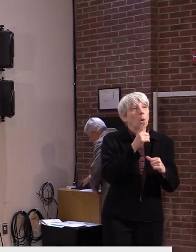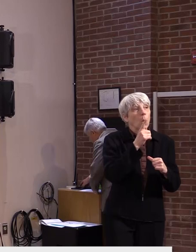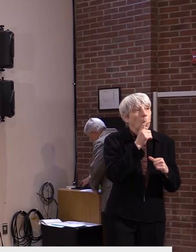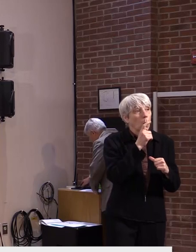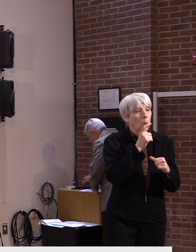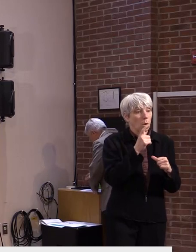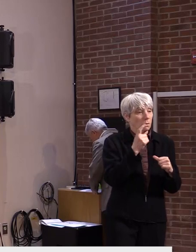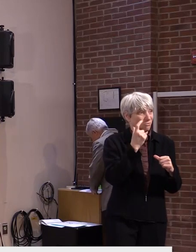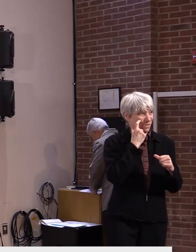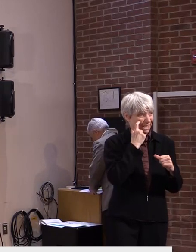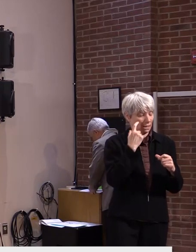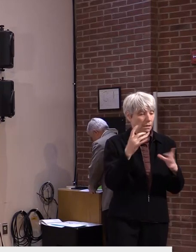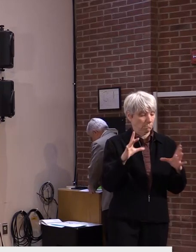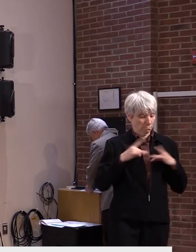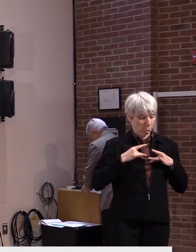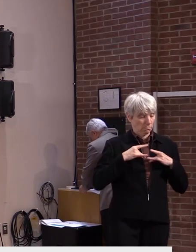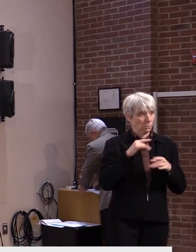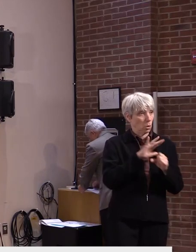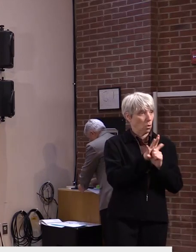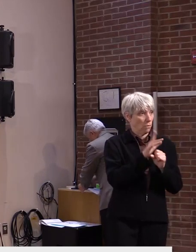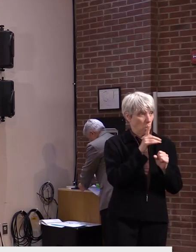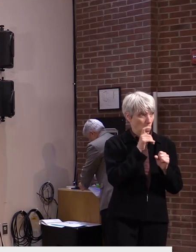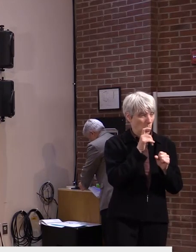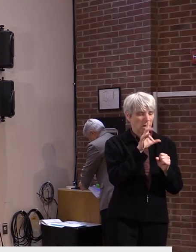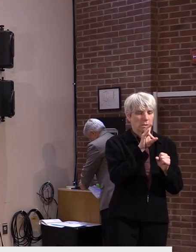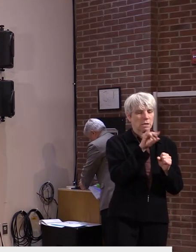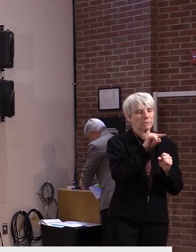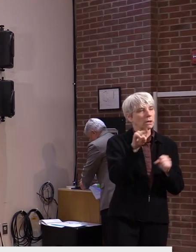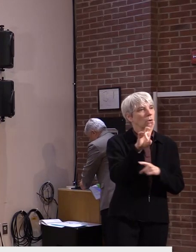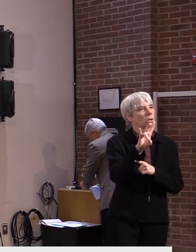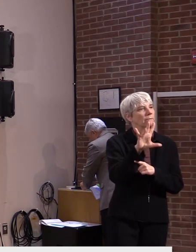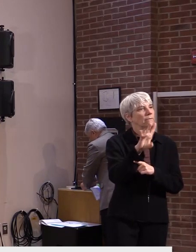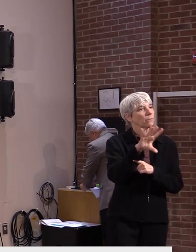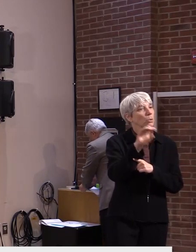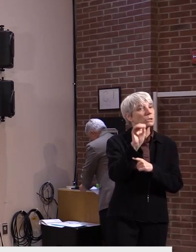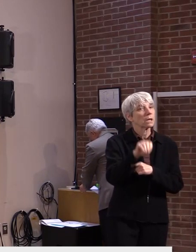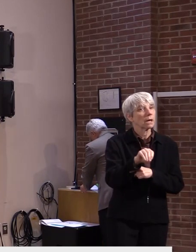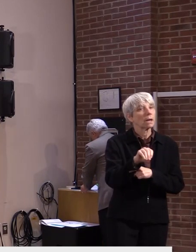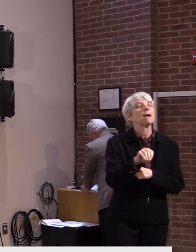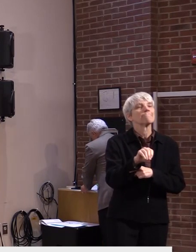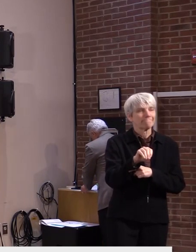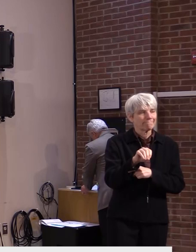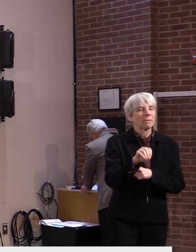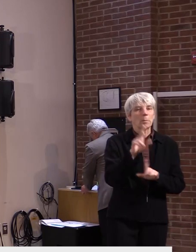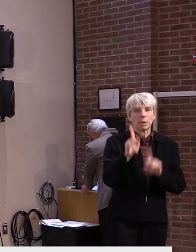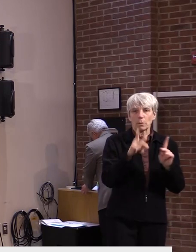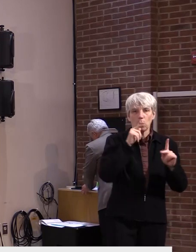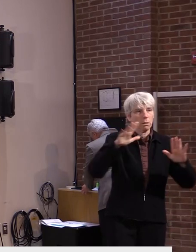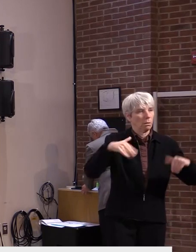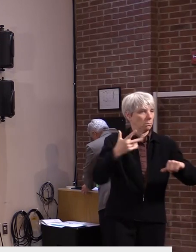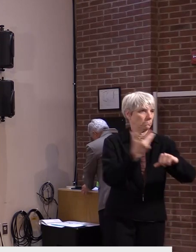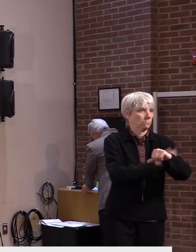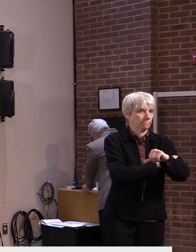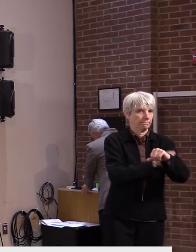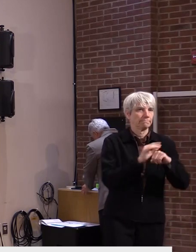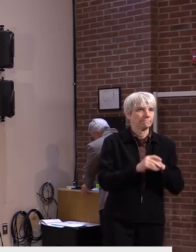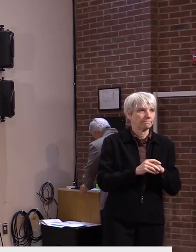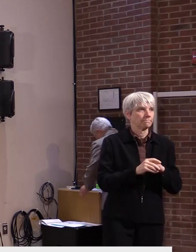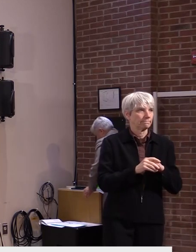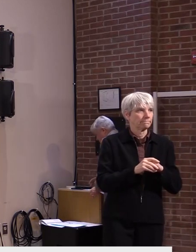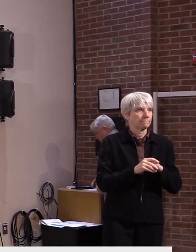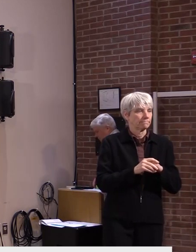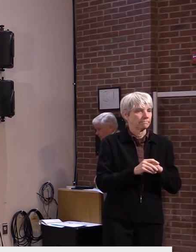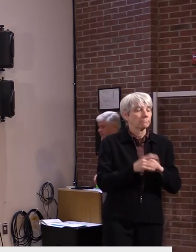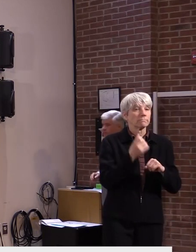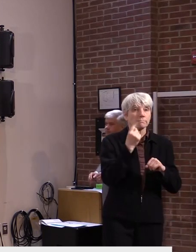all recent cases are among people who are not vaccinated. We continue to see cases across the whole spectrum